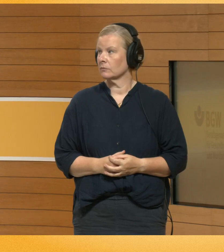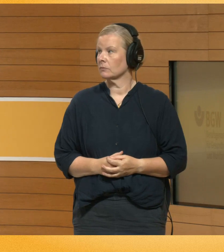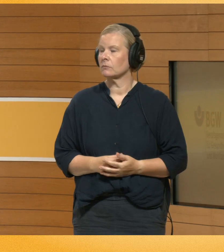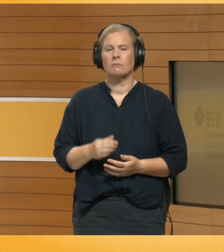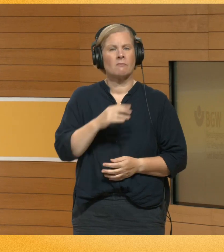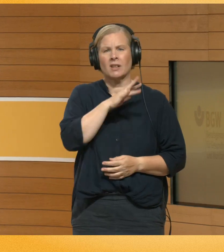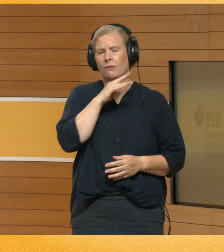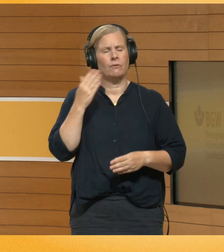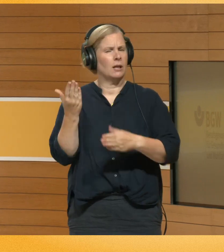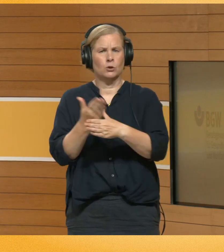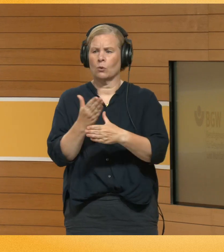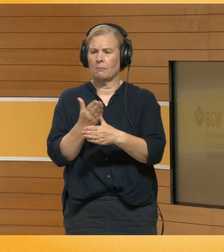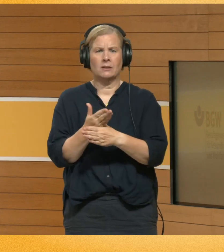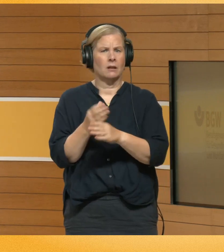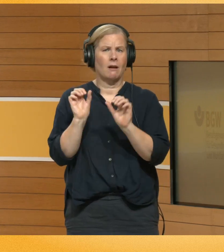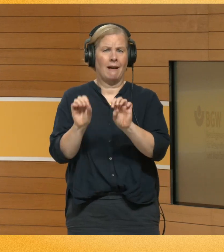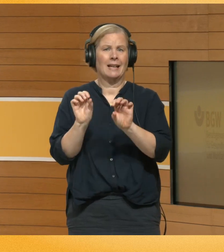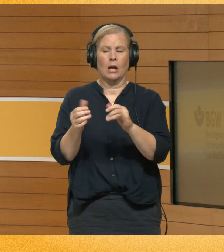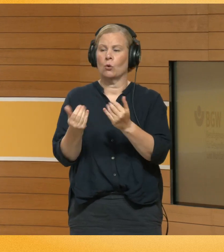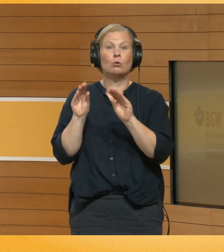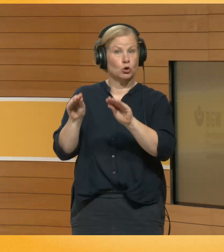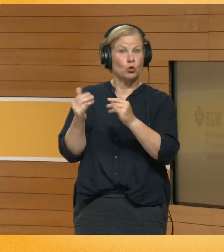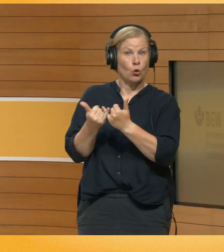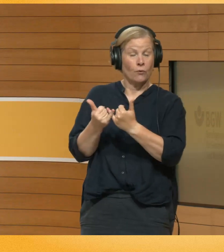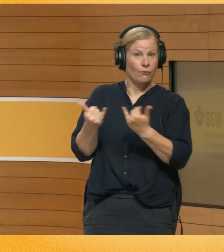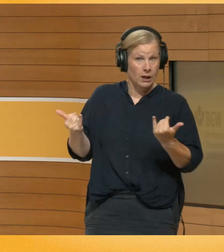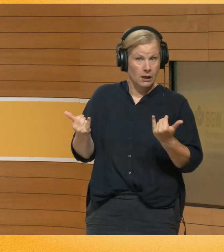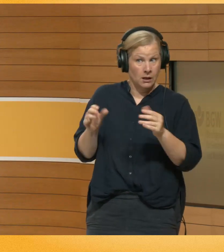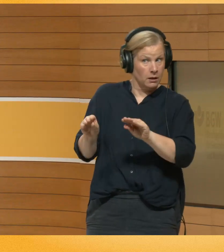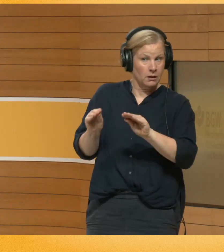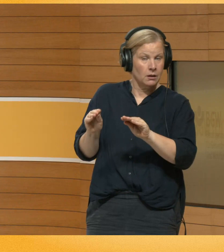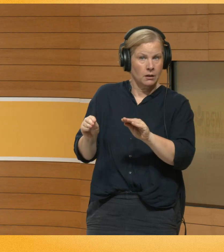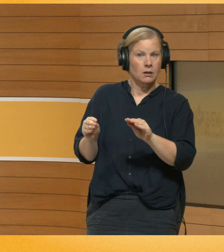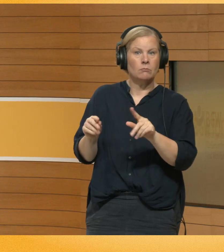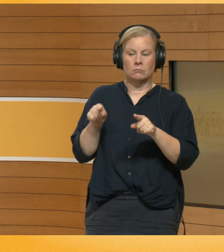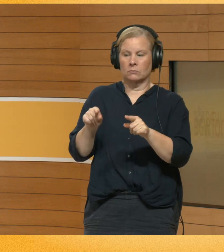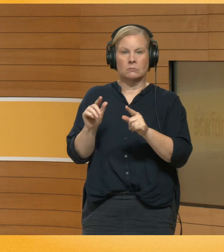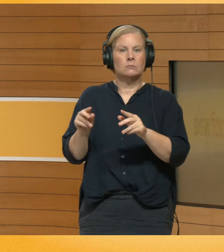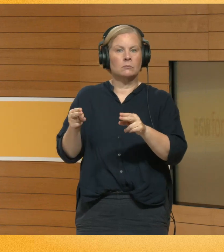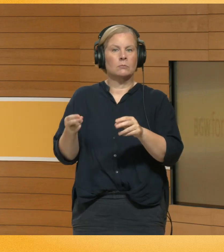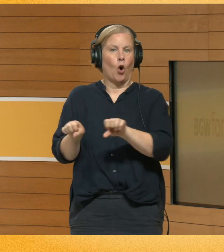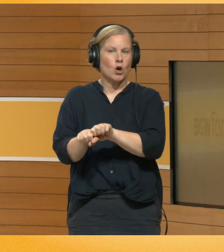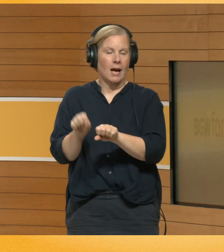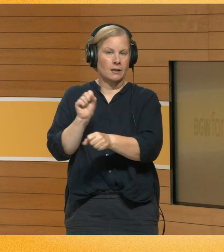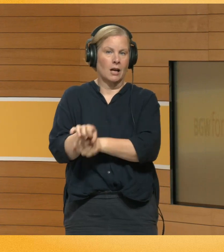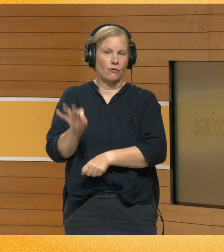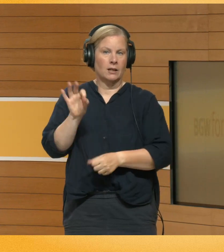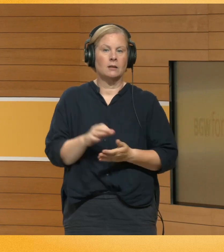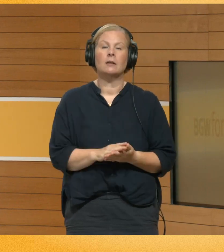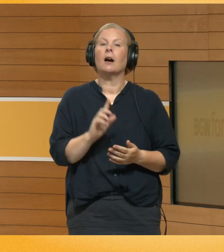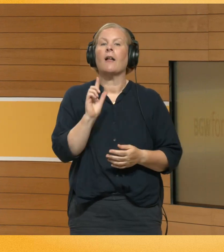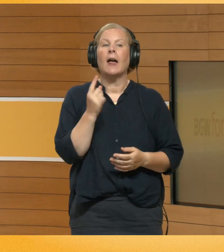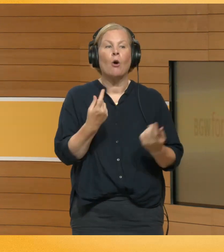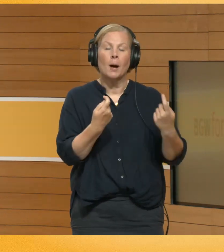And you can find a lot of documents, instructions on how to provide a training,